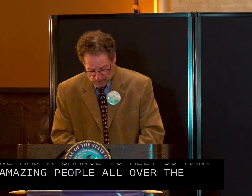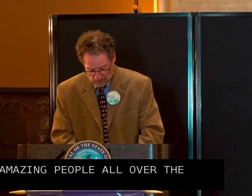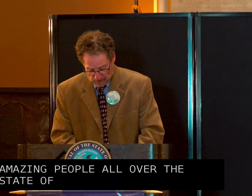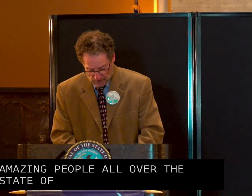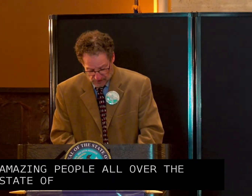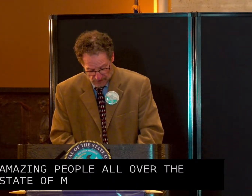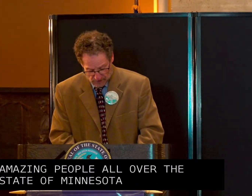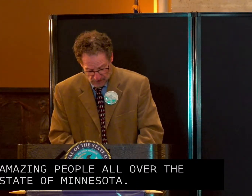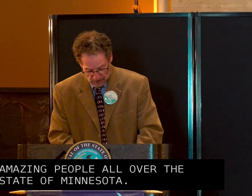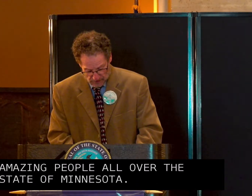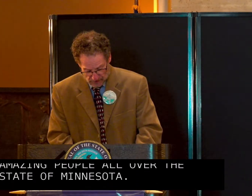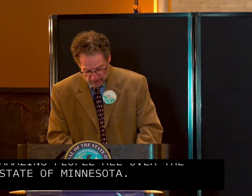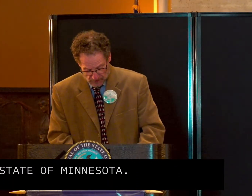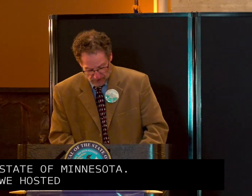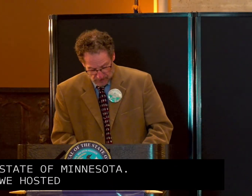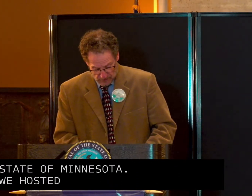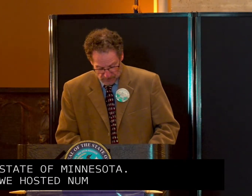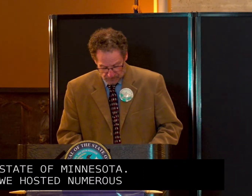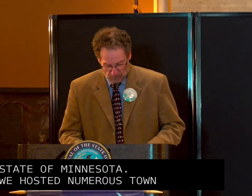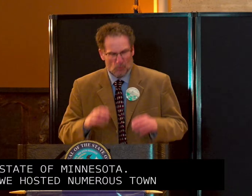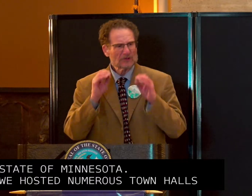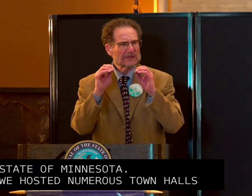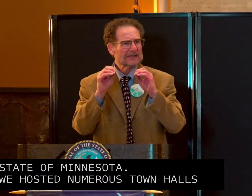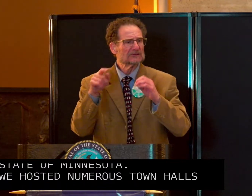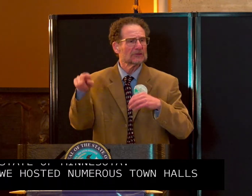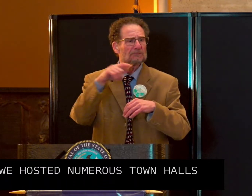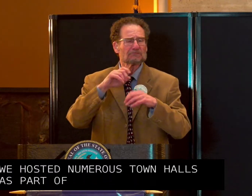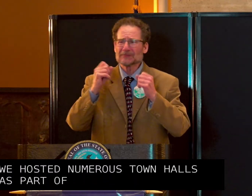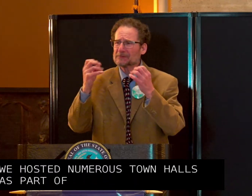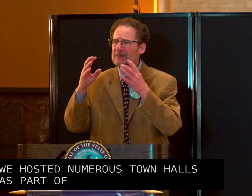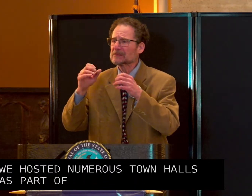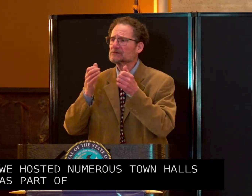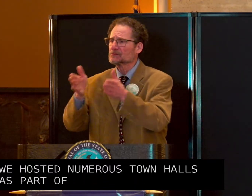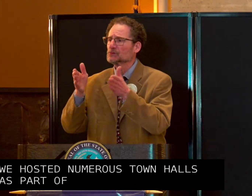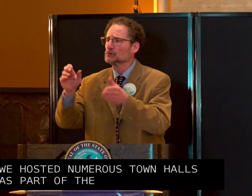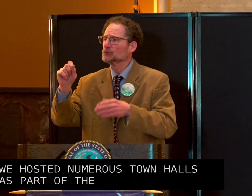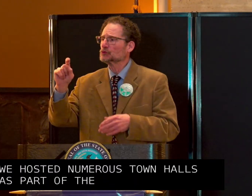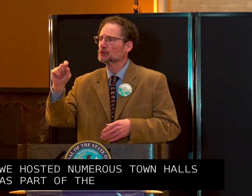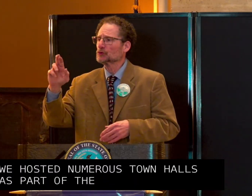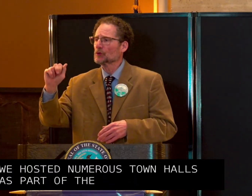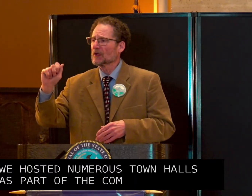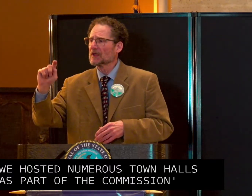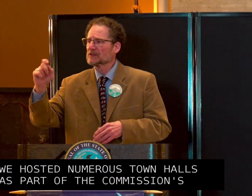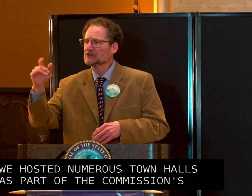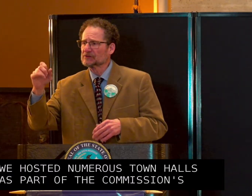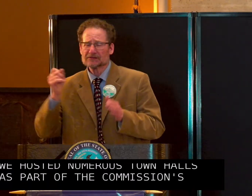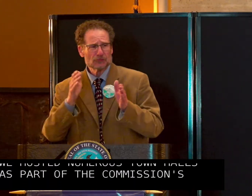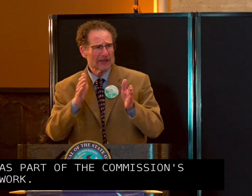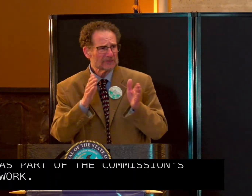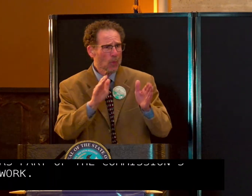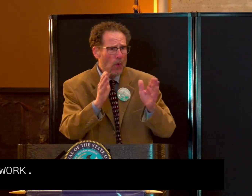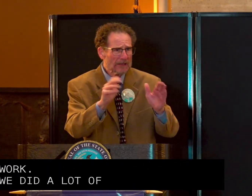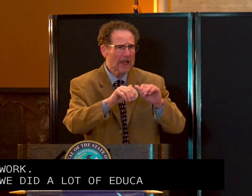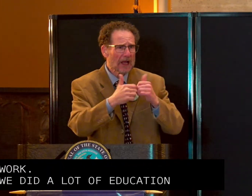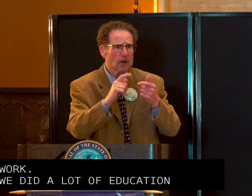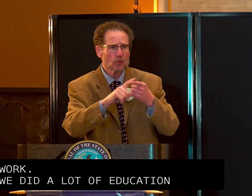We hosted numerous town halls as part of the commission's work. We did a lot of education and